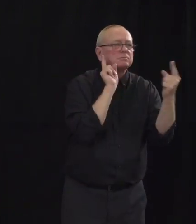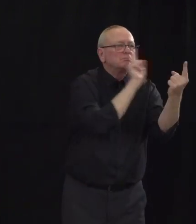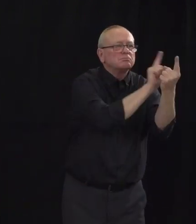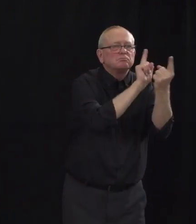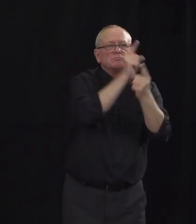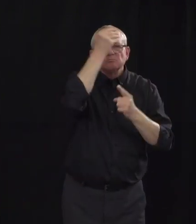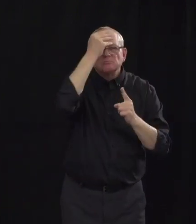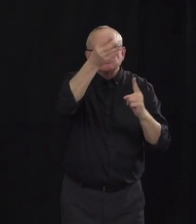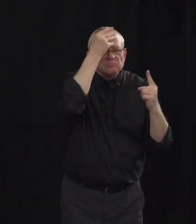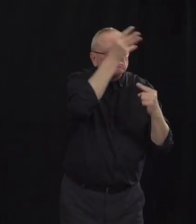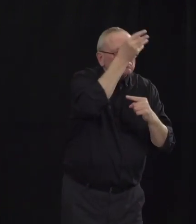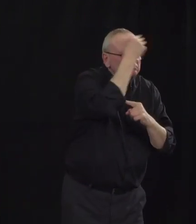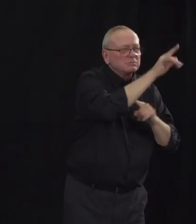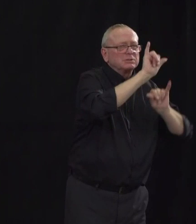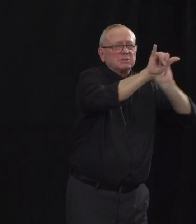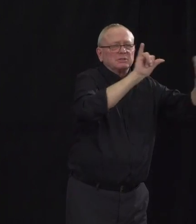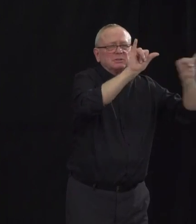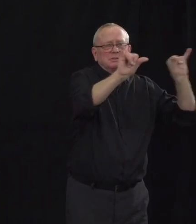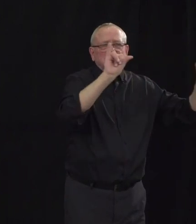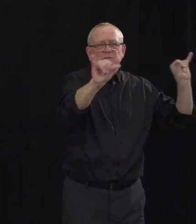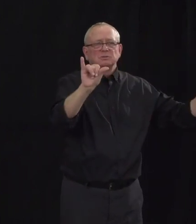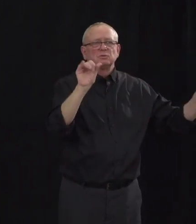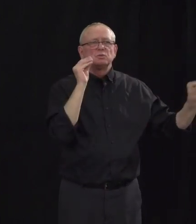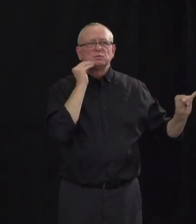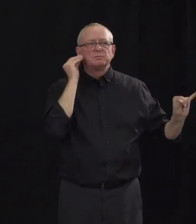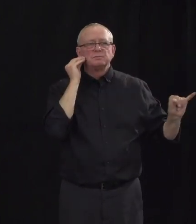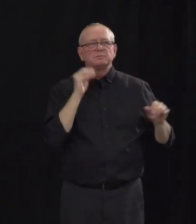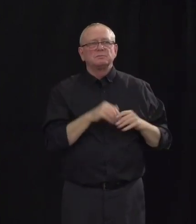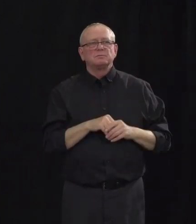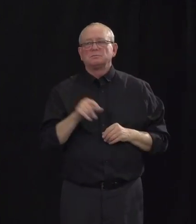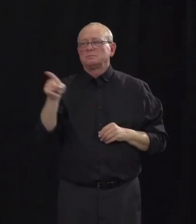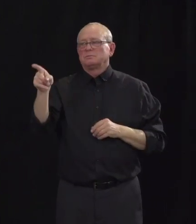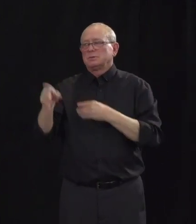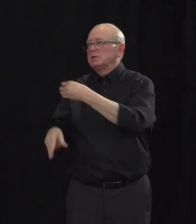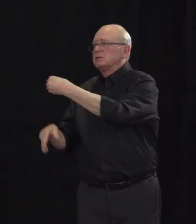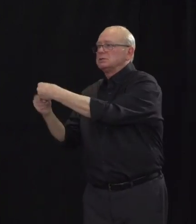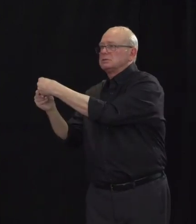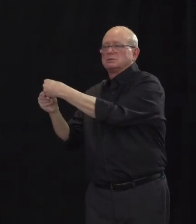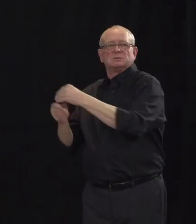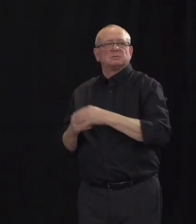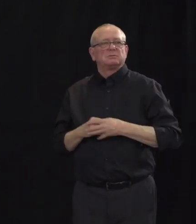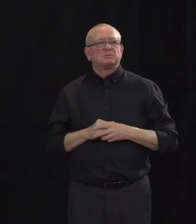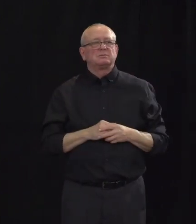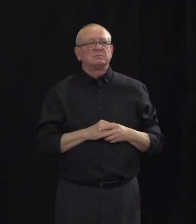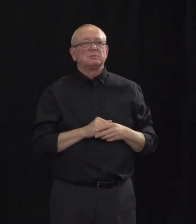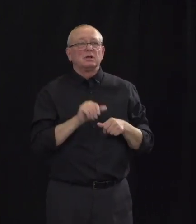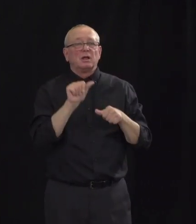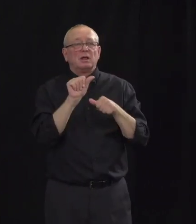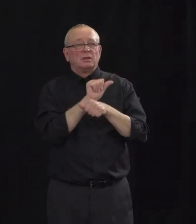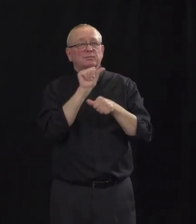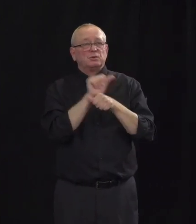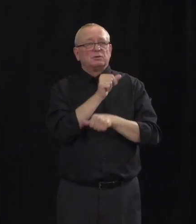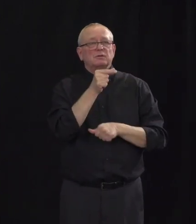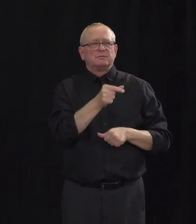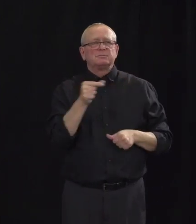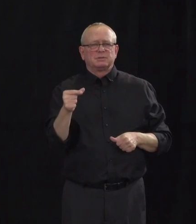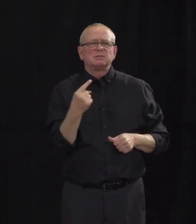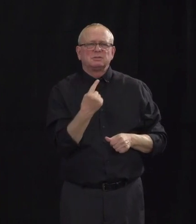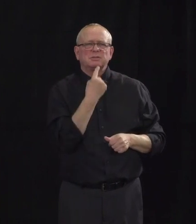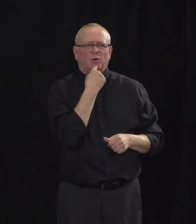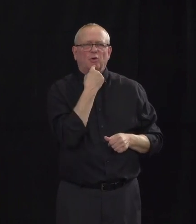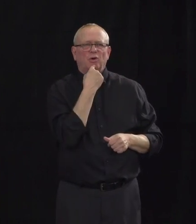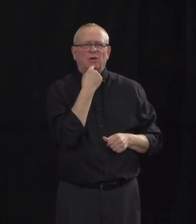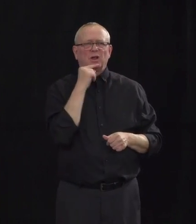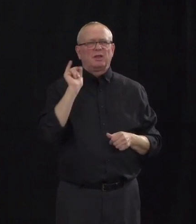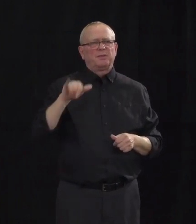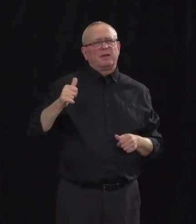to supplement Dr. Hinshaw's answer by saying that we're disappointed. Our understanding is the Canadian Food Inspection Agency believes that the plant